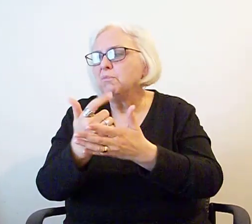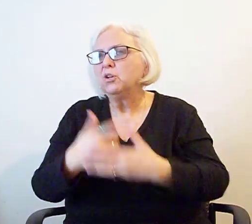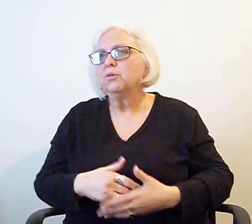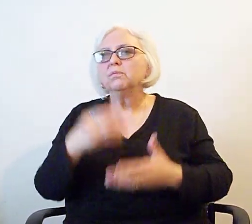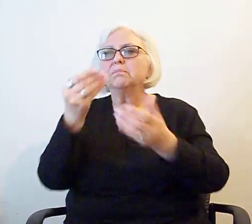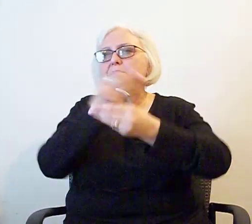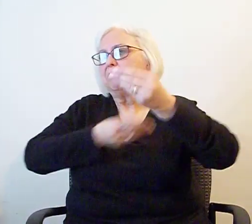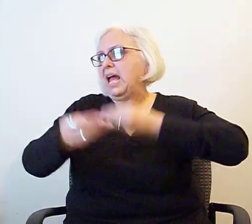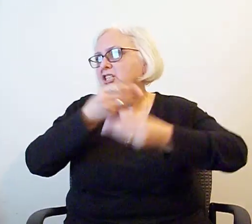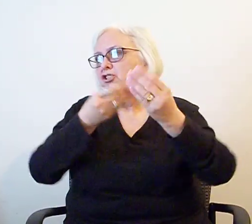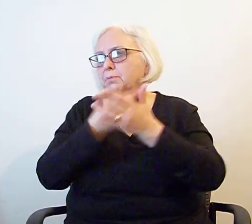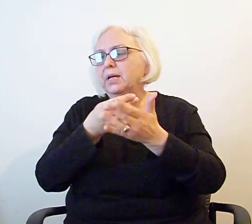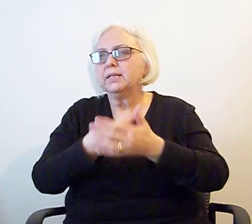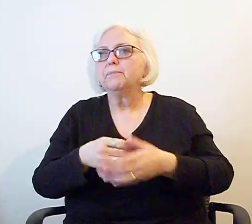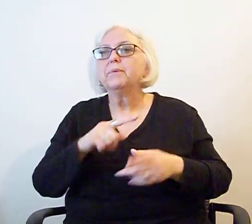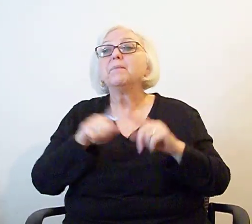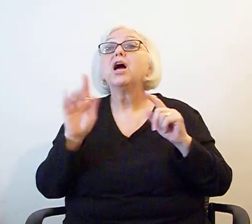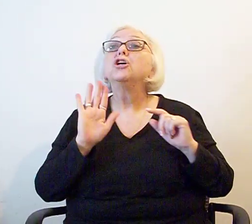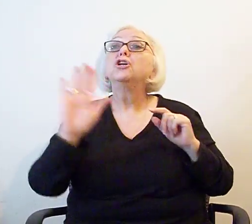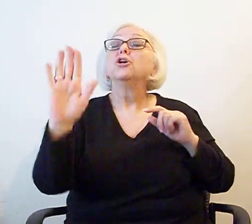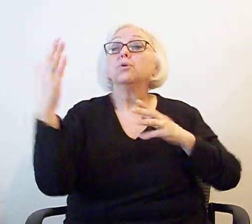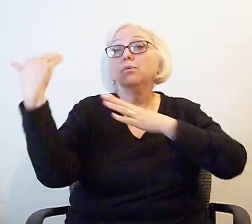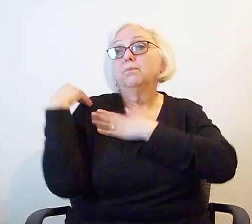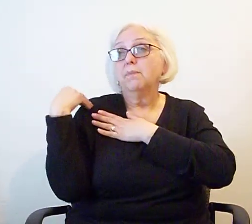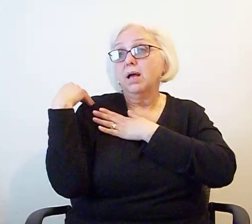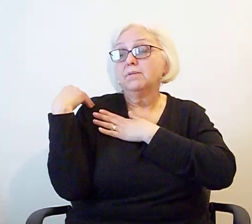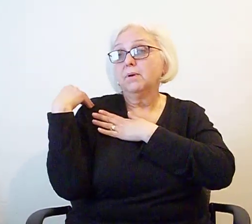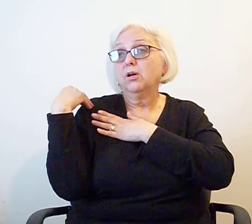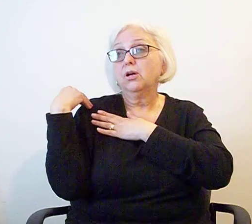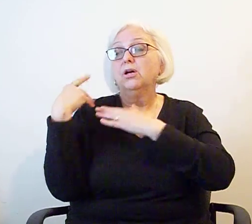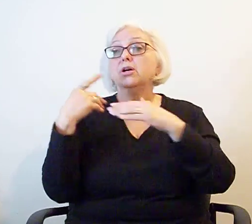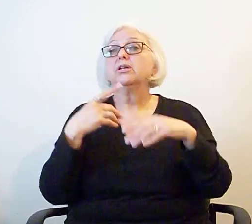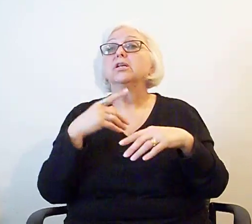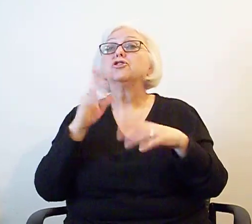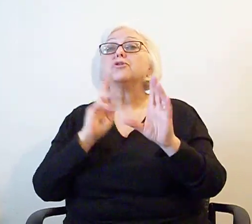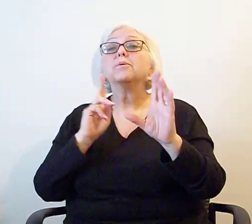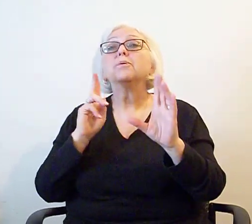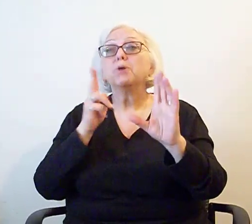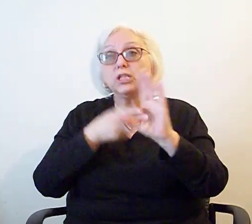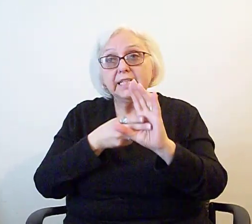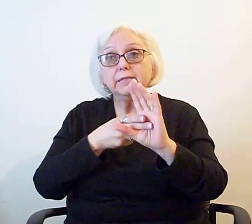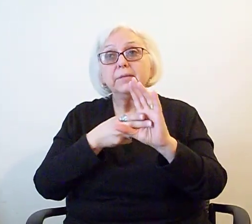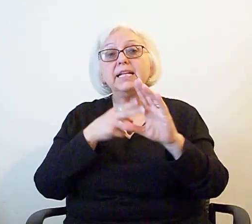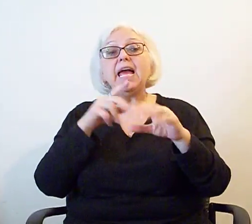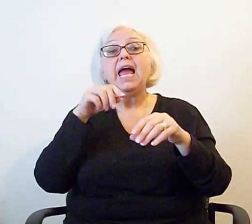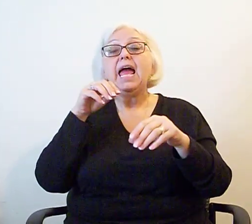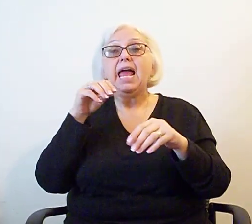Your responsibility is to participate in the planning of your service,